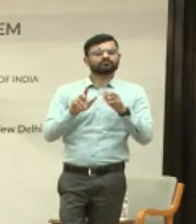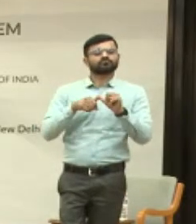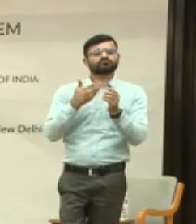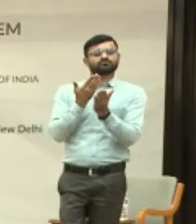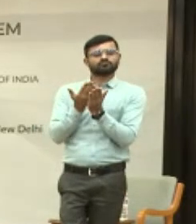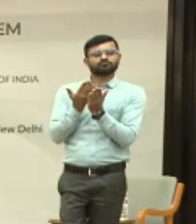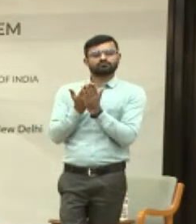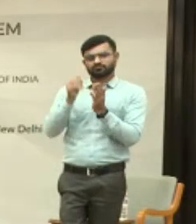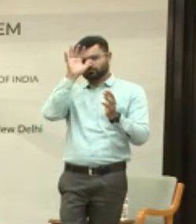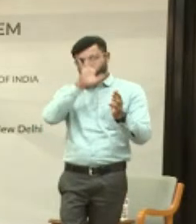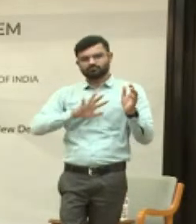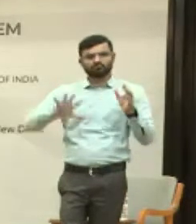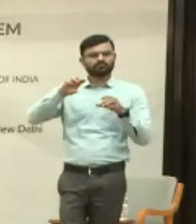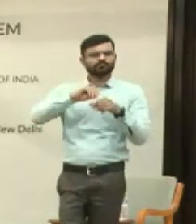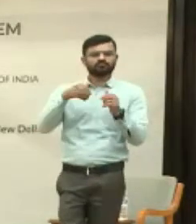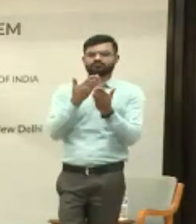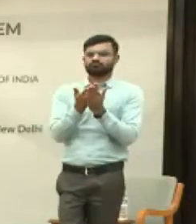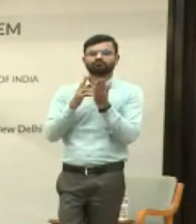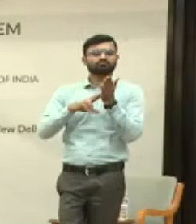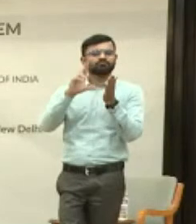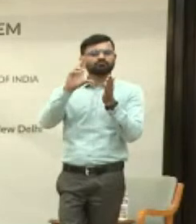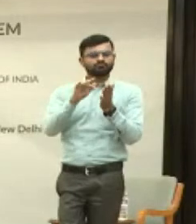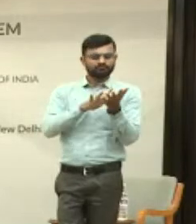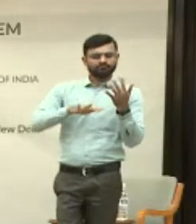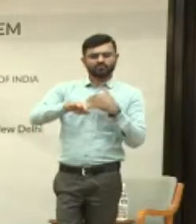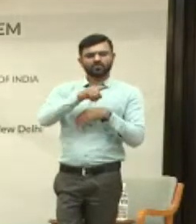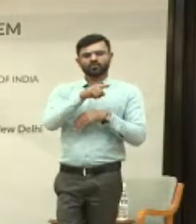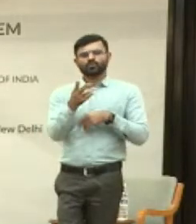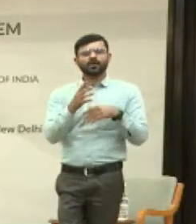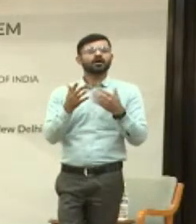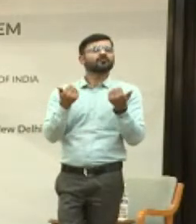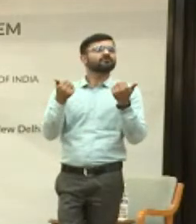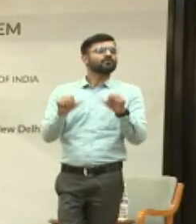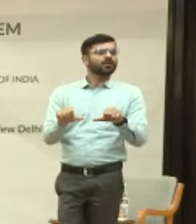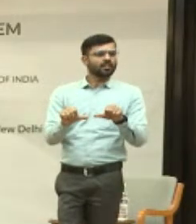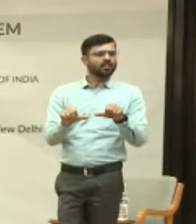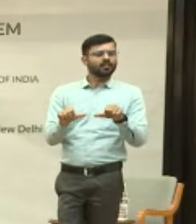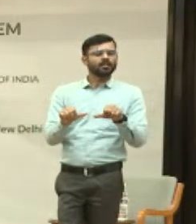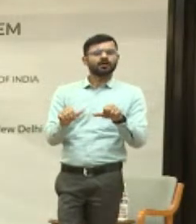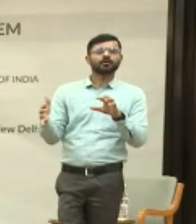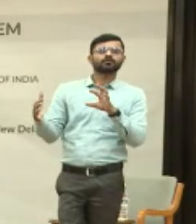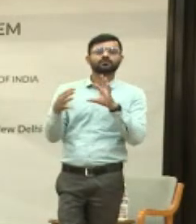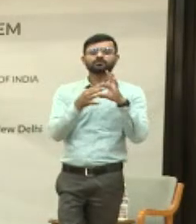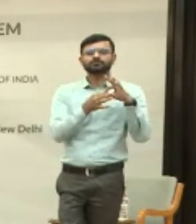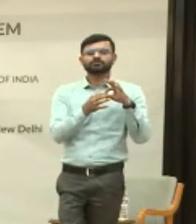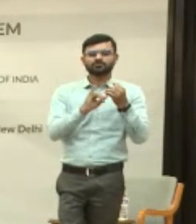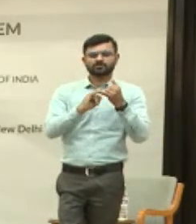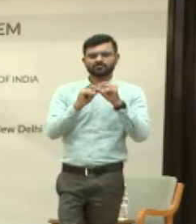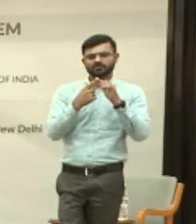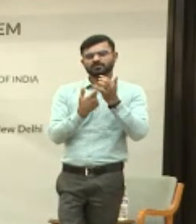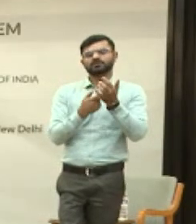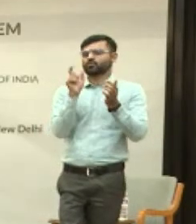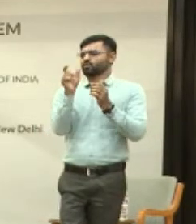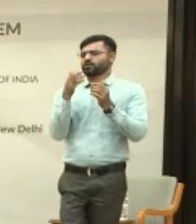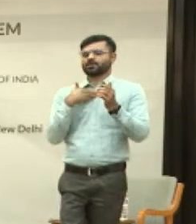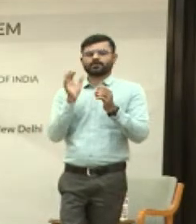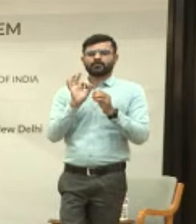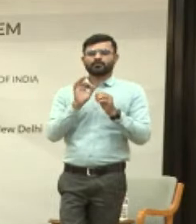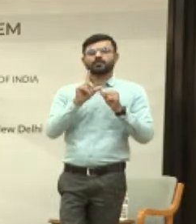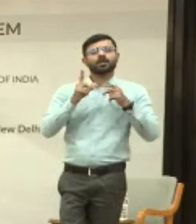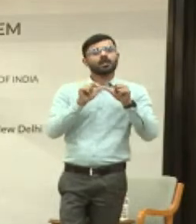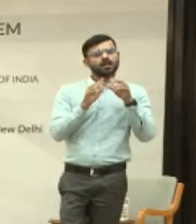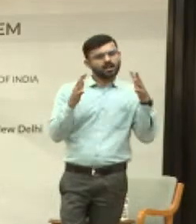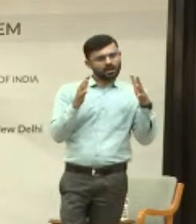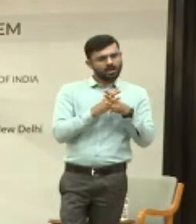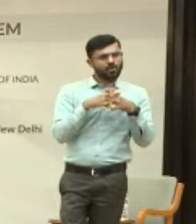in the rest of India don't apply in that area, because it's felt that Sauntals, and these are not my words, it's the words in the law